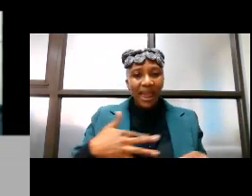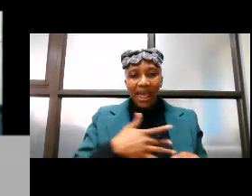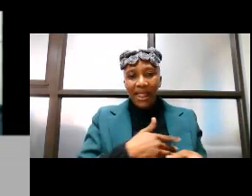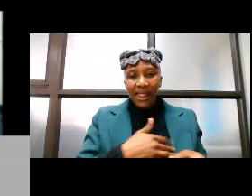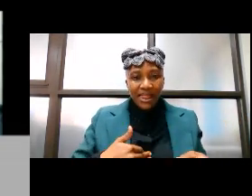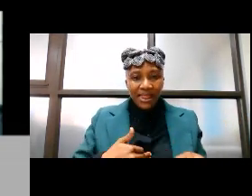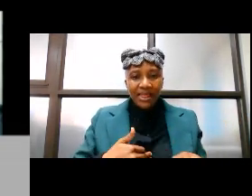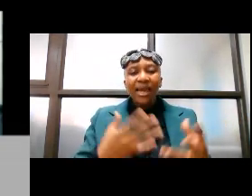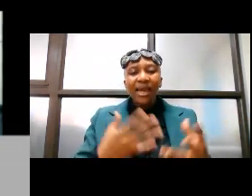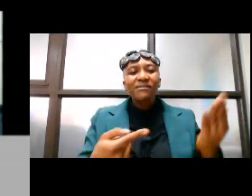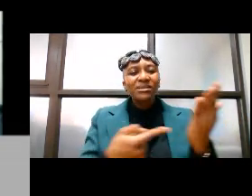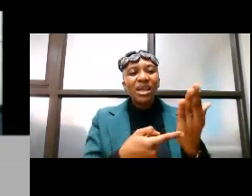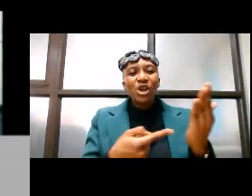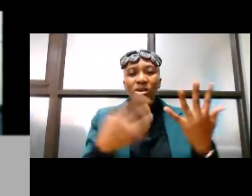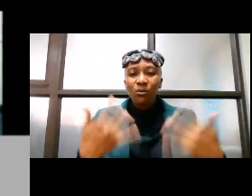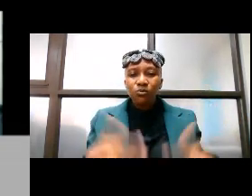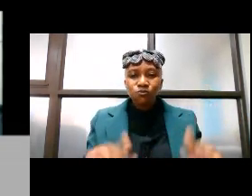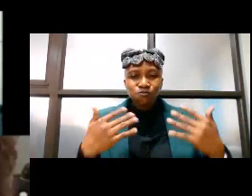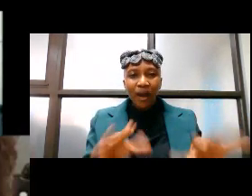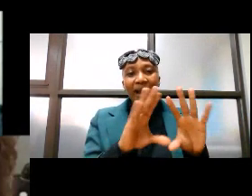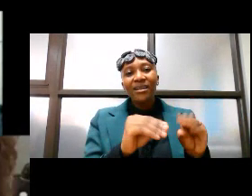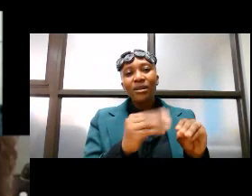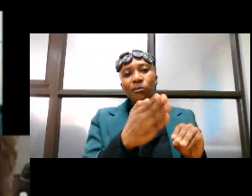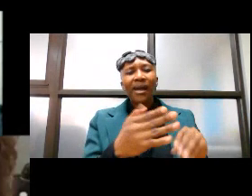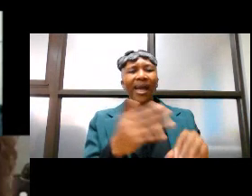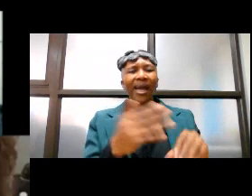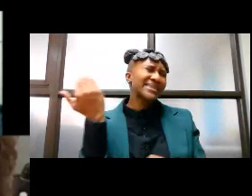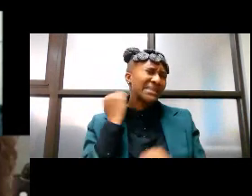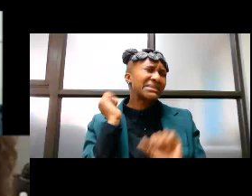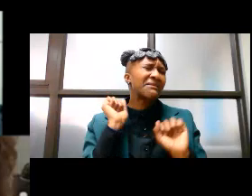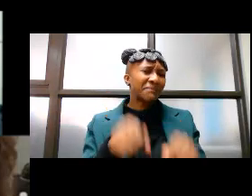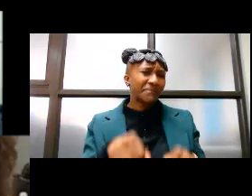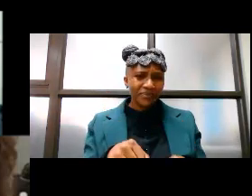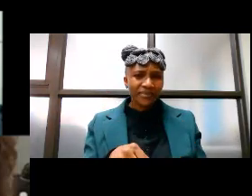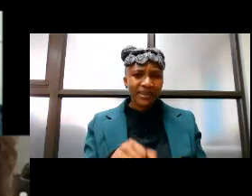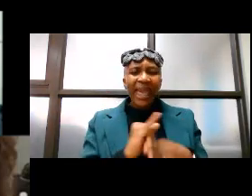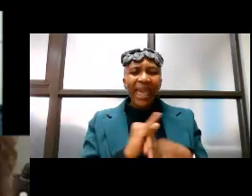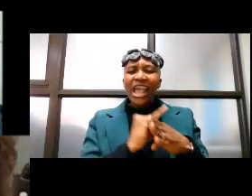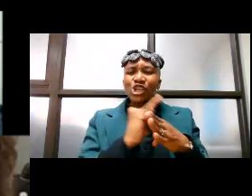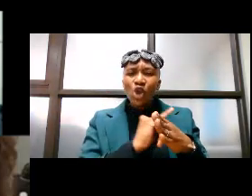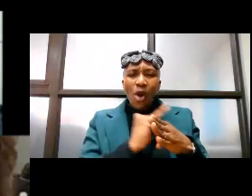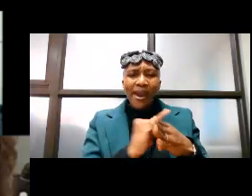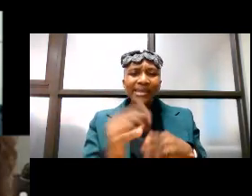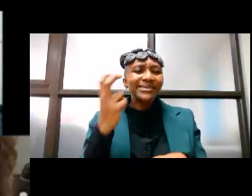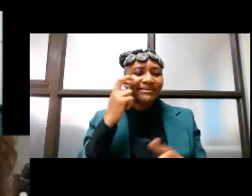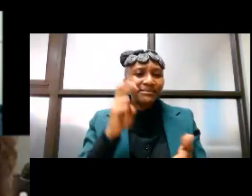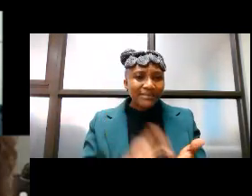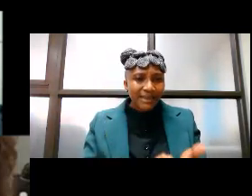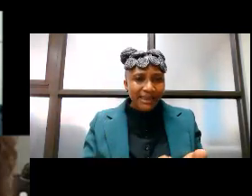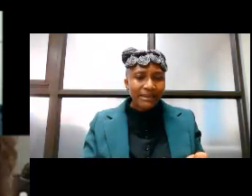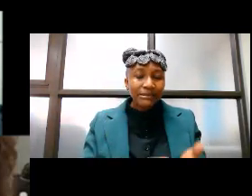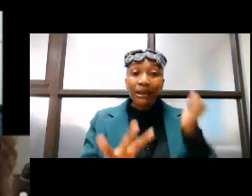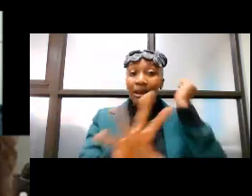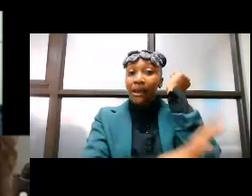of technology available. It's expensive, insurance is needed, and in our